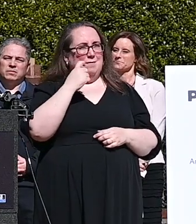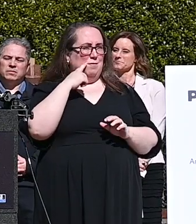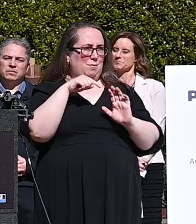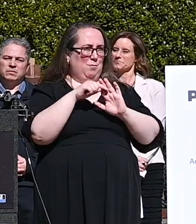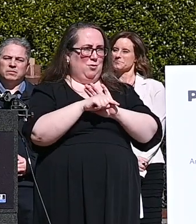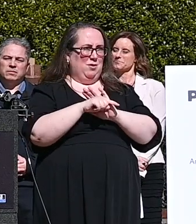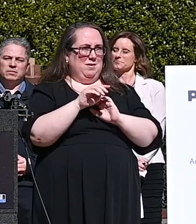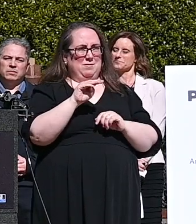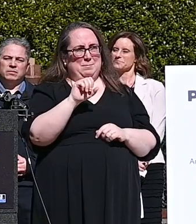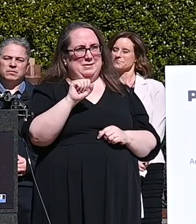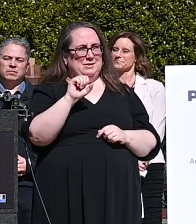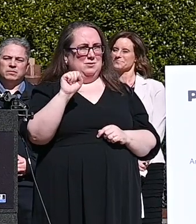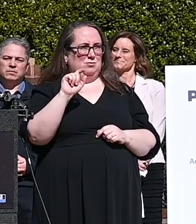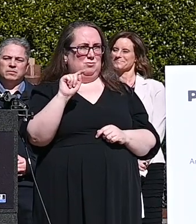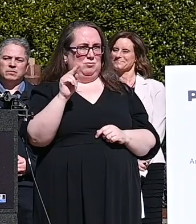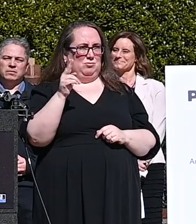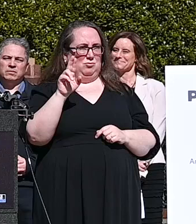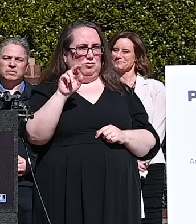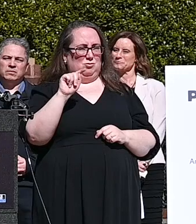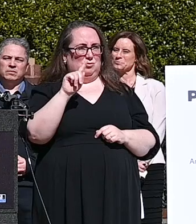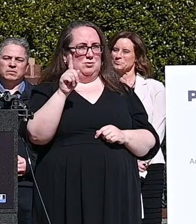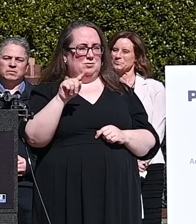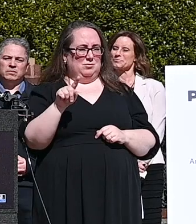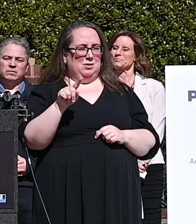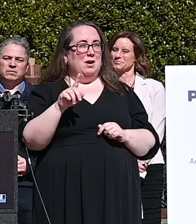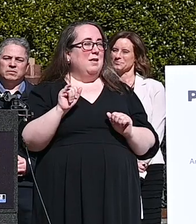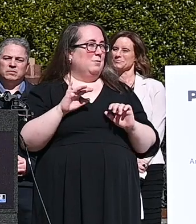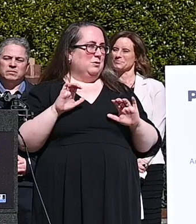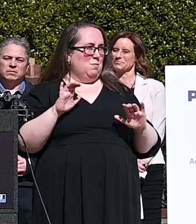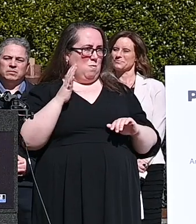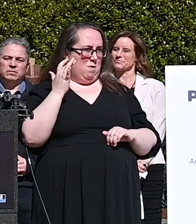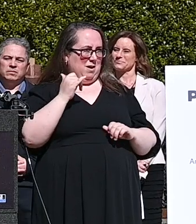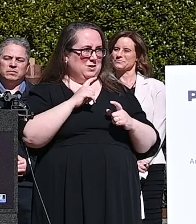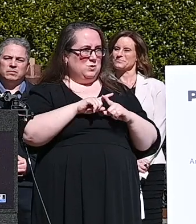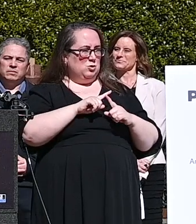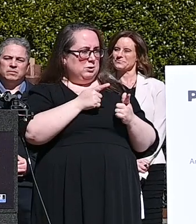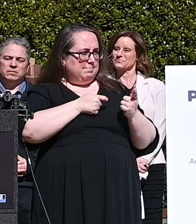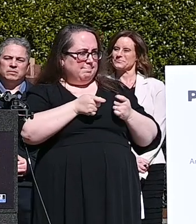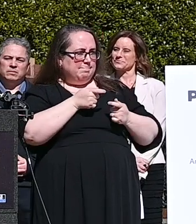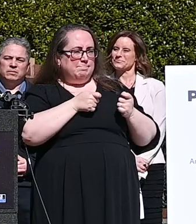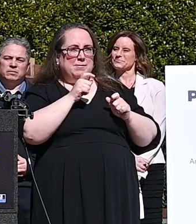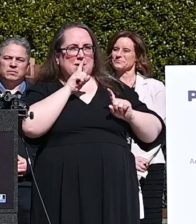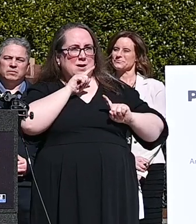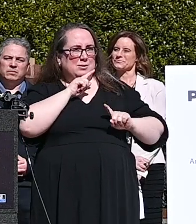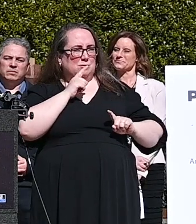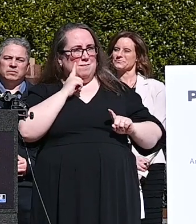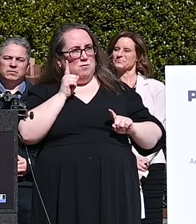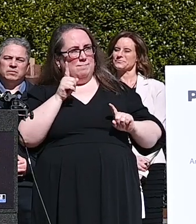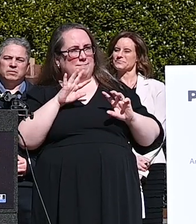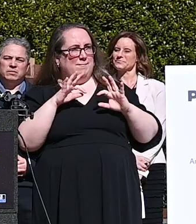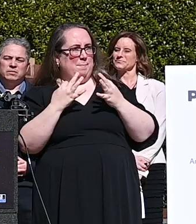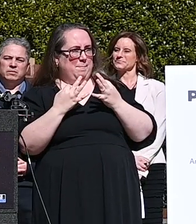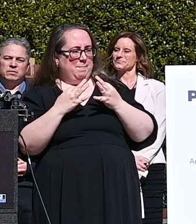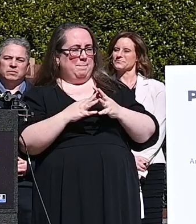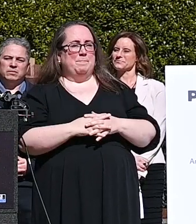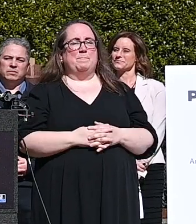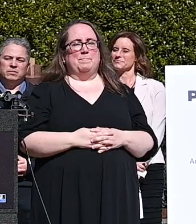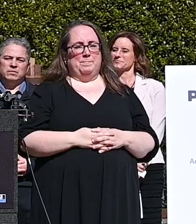murder of Ms. Sturtz. This was done to get answers for the victim's